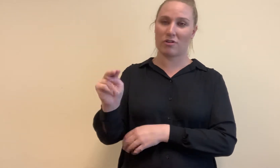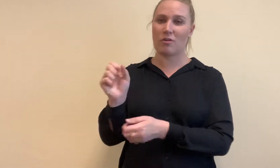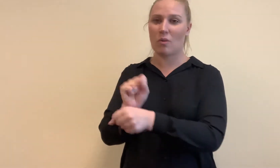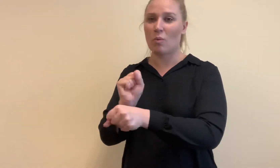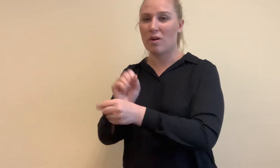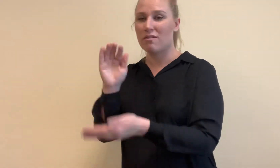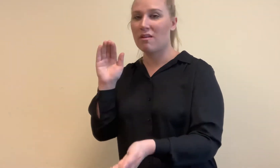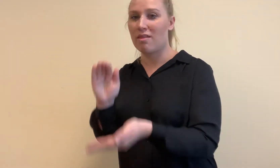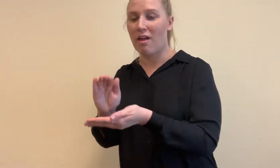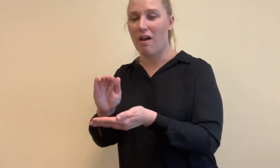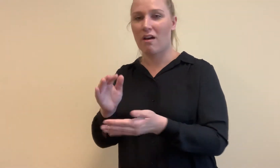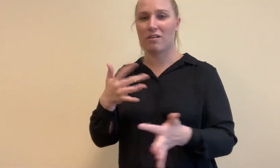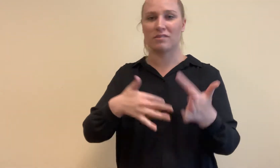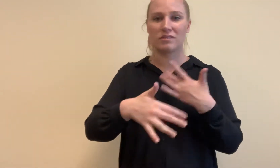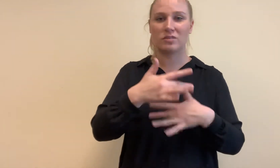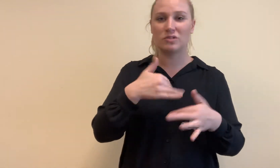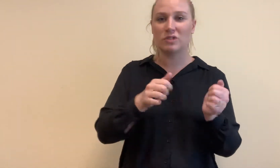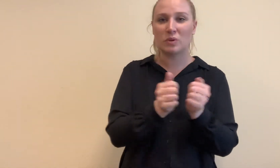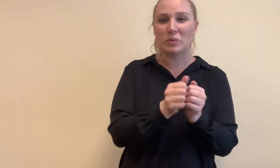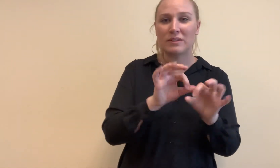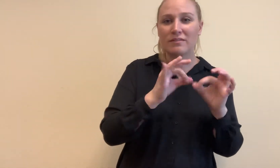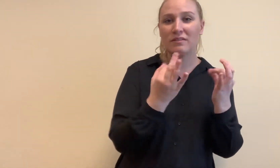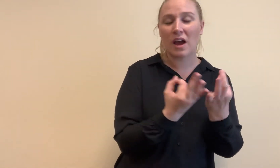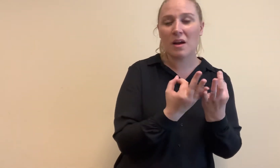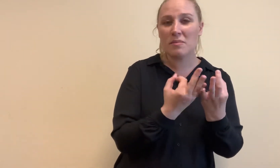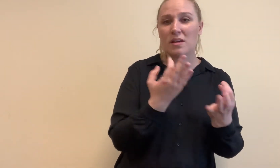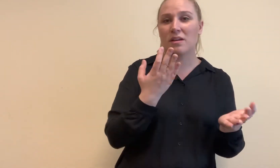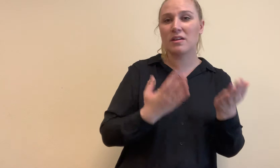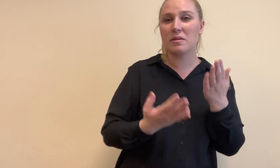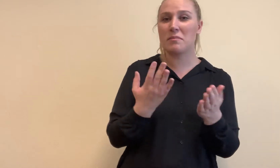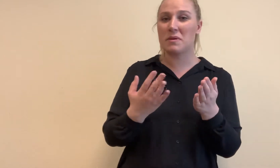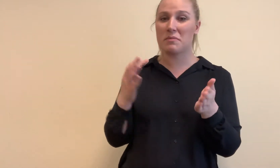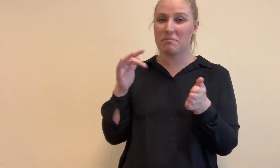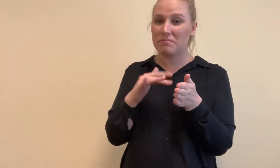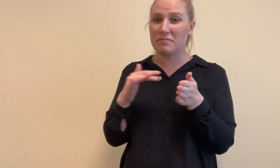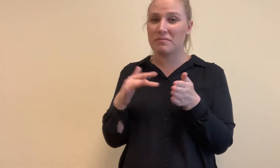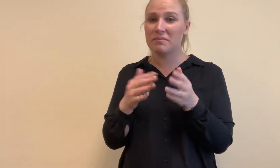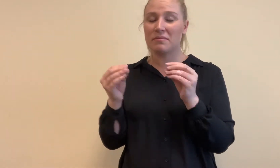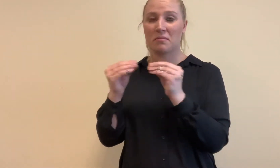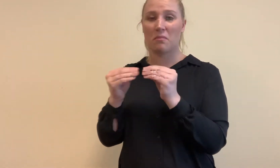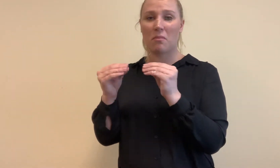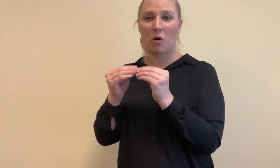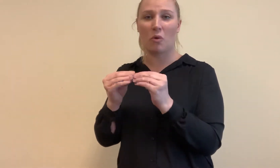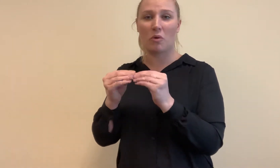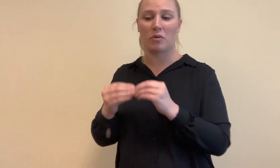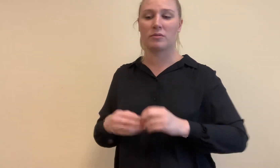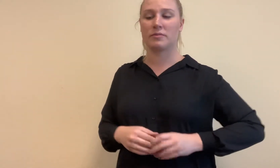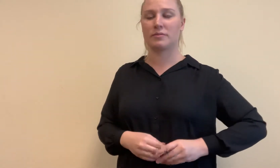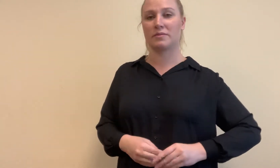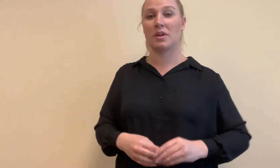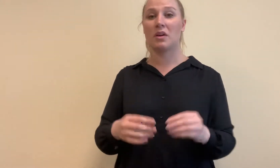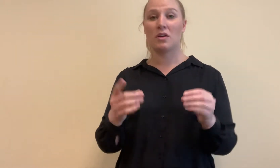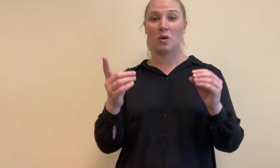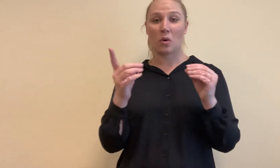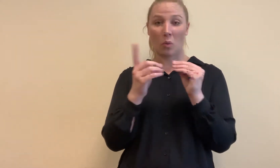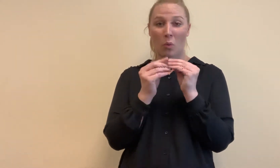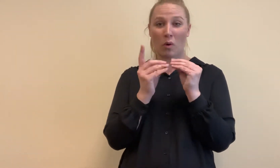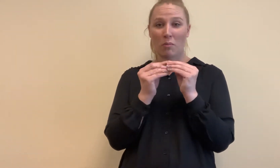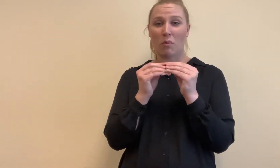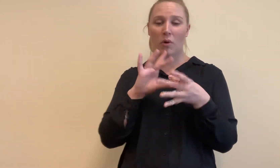can be with their families, and maybe they can spend more time studying. So I'll talk about those, and then I guess I'll just say one more thing,